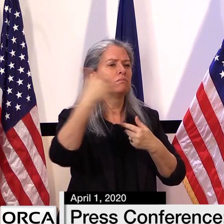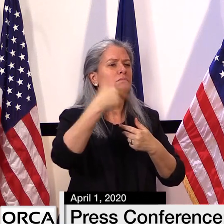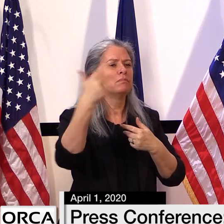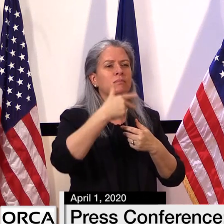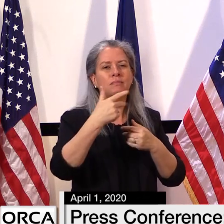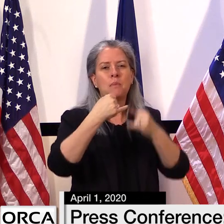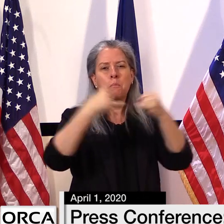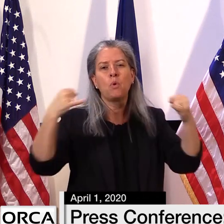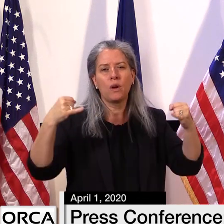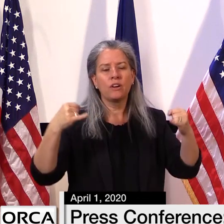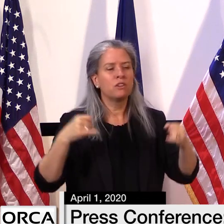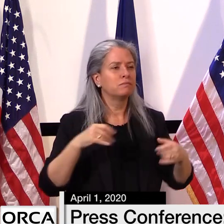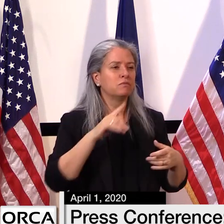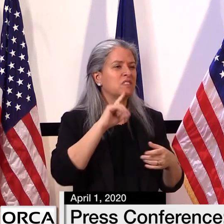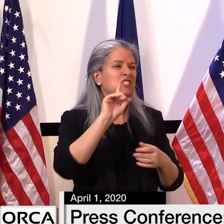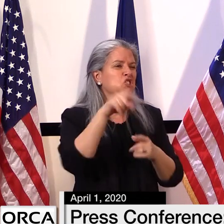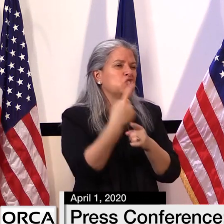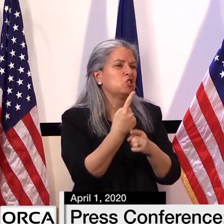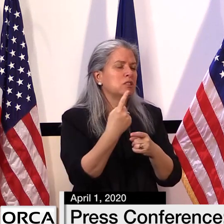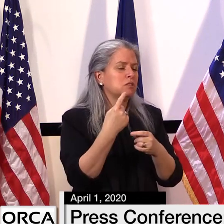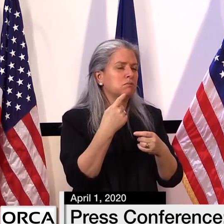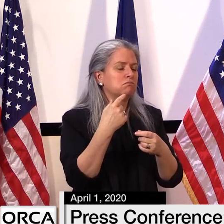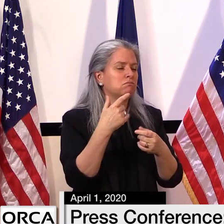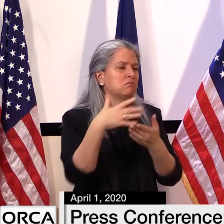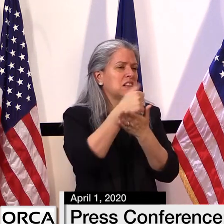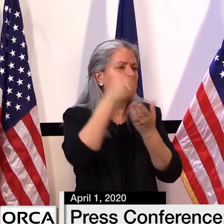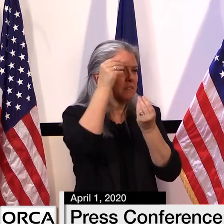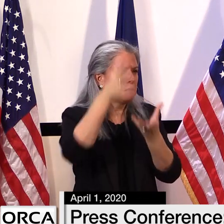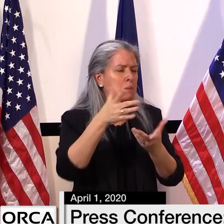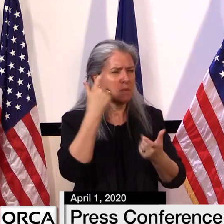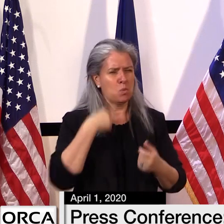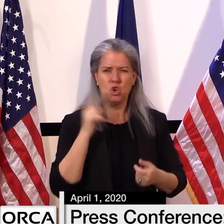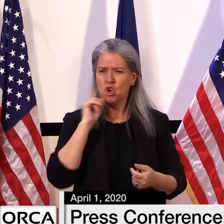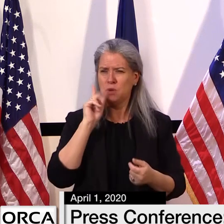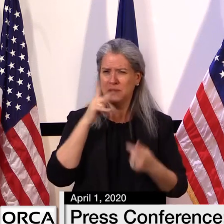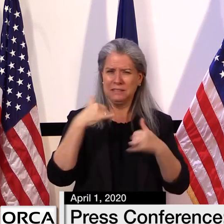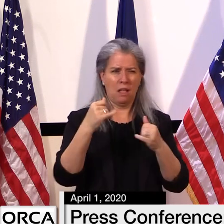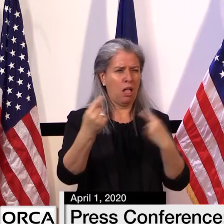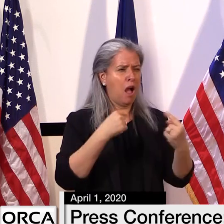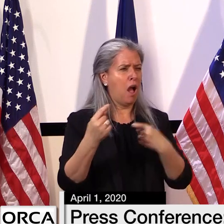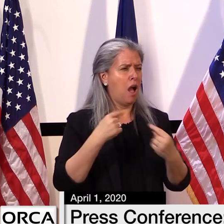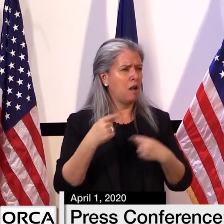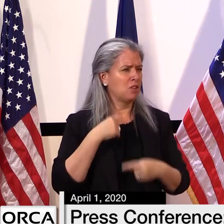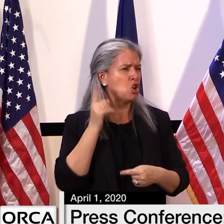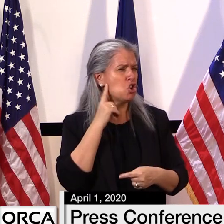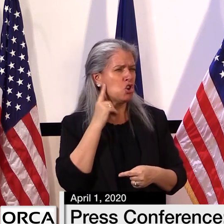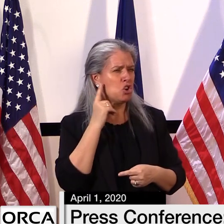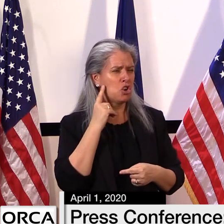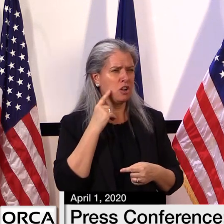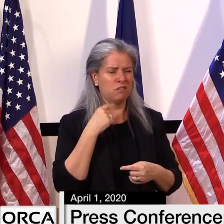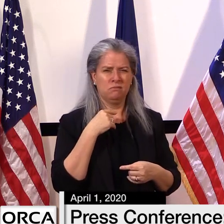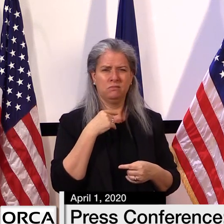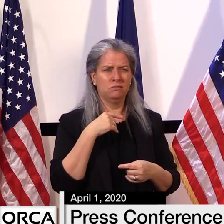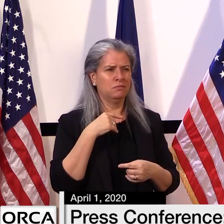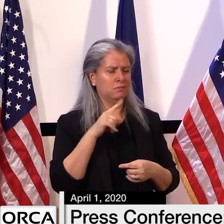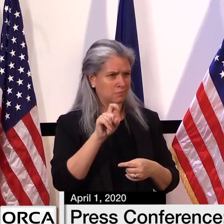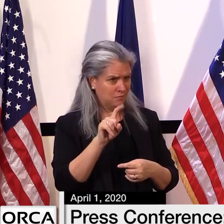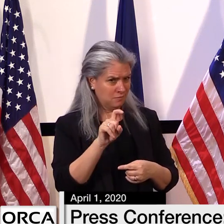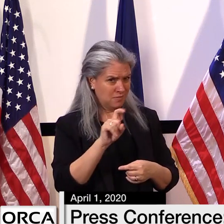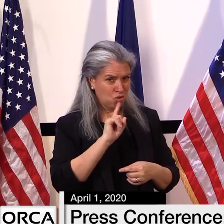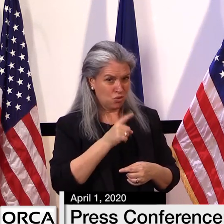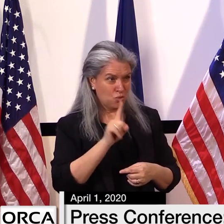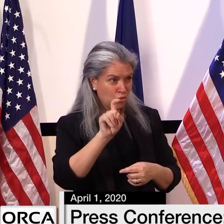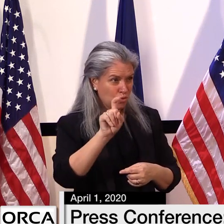that. Anecdotally, we had heard that many people were coming to the state, and we wanted to have some sort of baseline